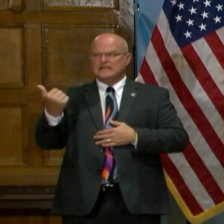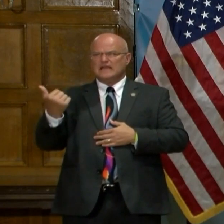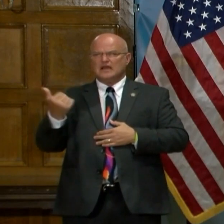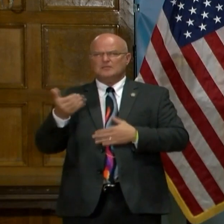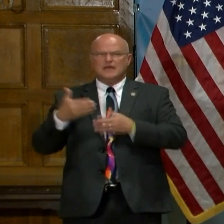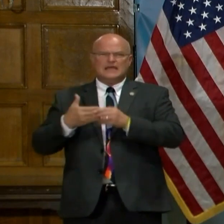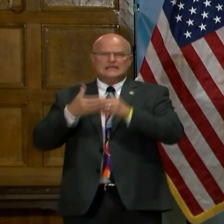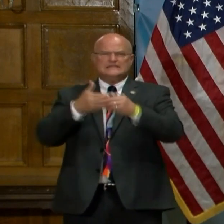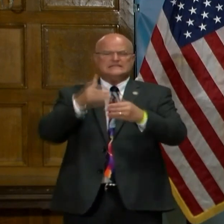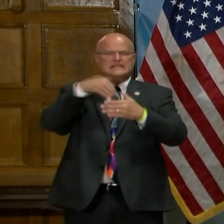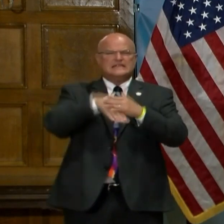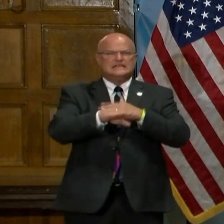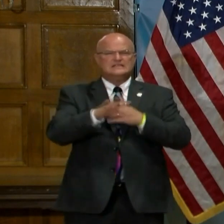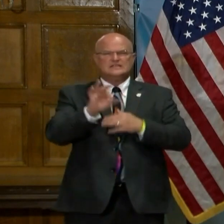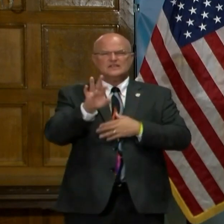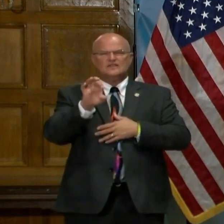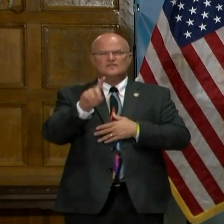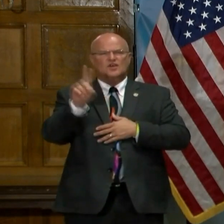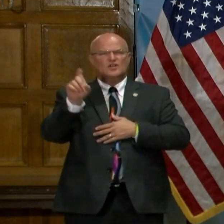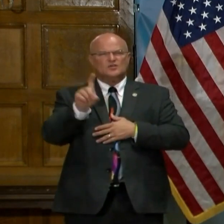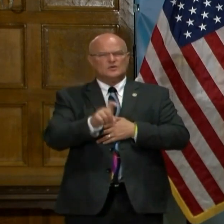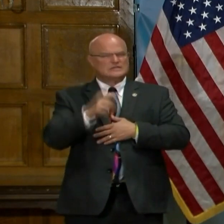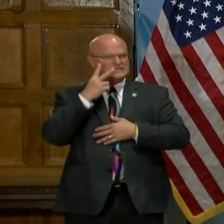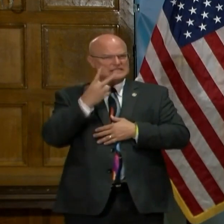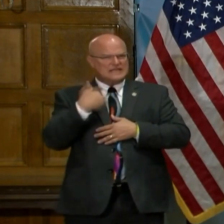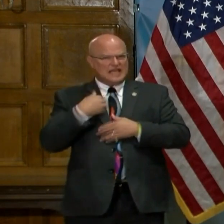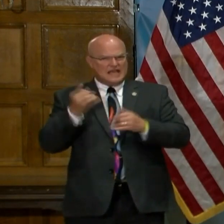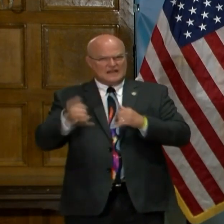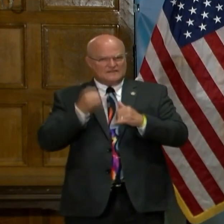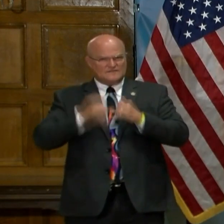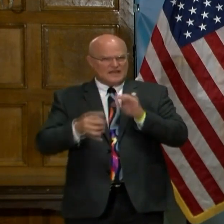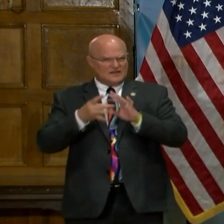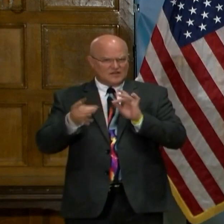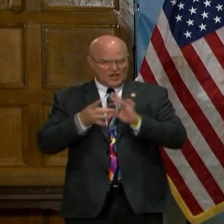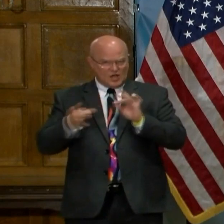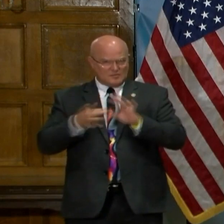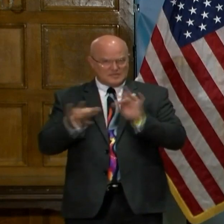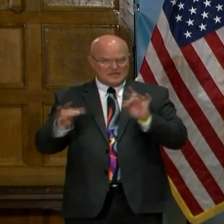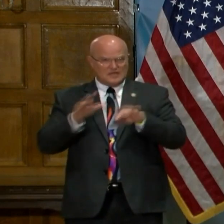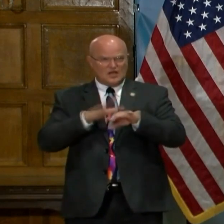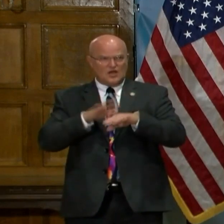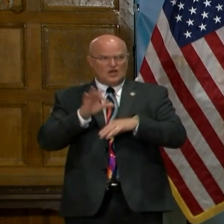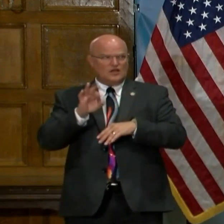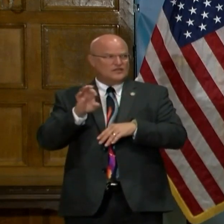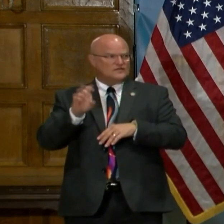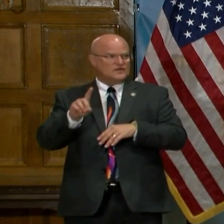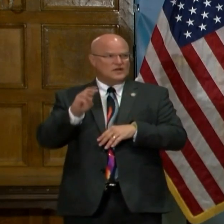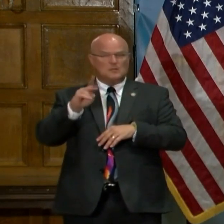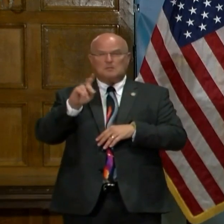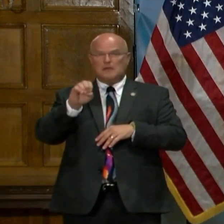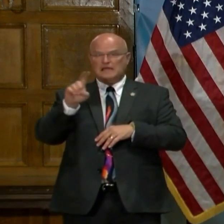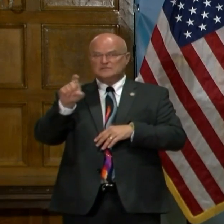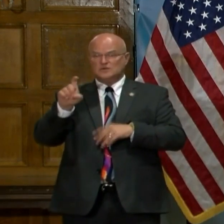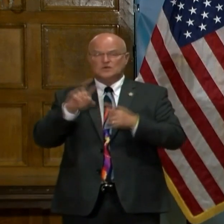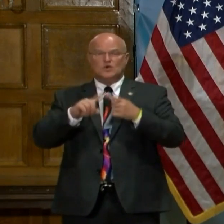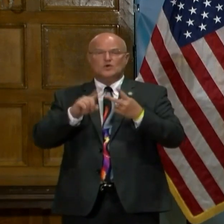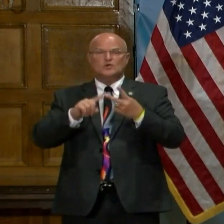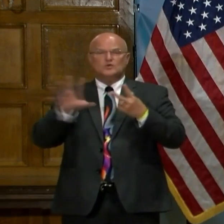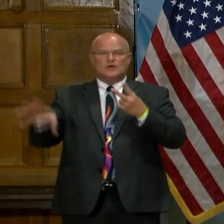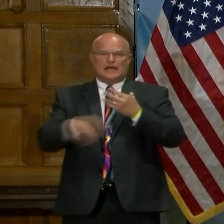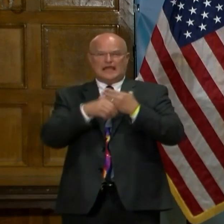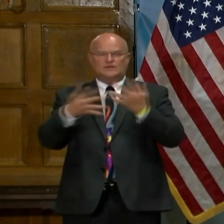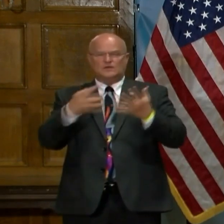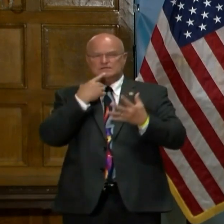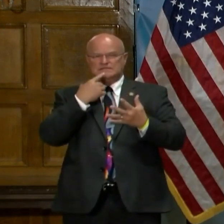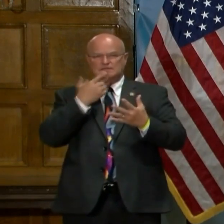sort of leads in again to the fraud questions, and I see if he had a final comment on Mike's question or whether you wanted to